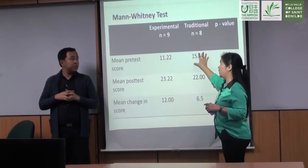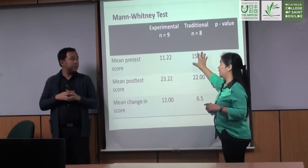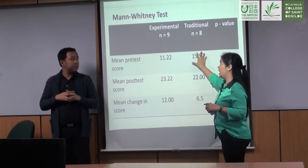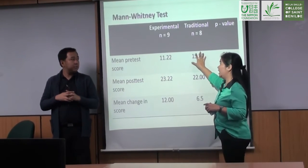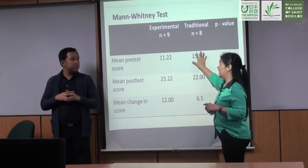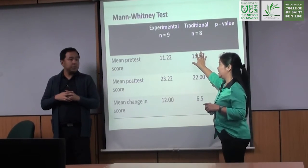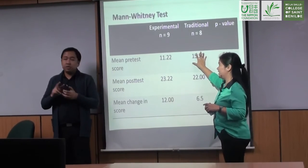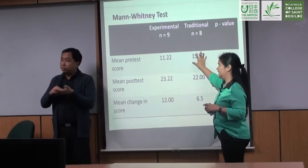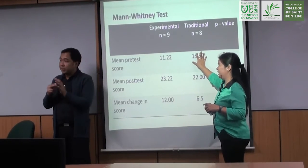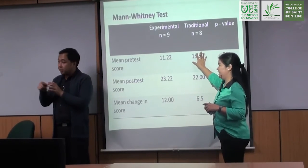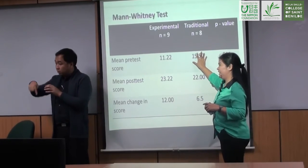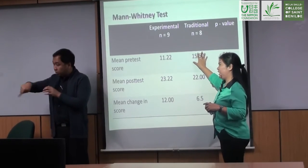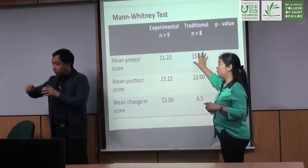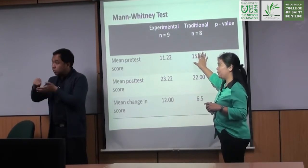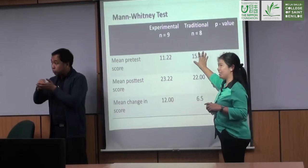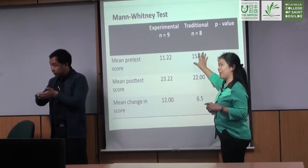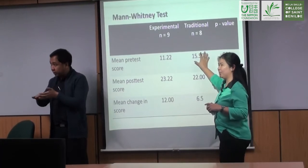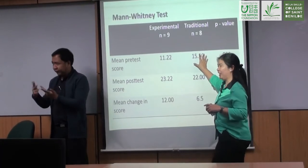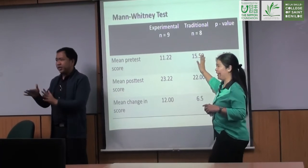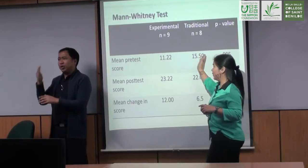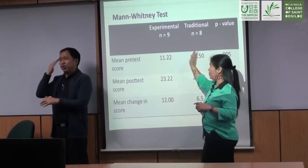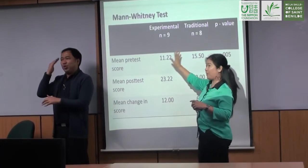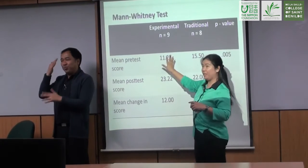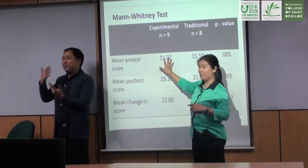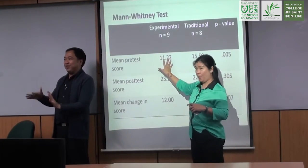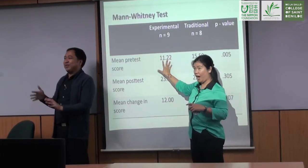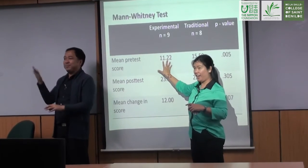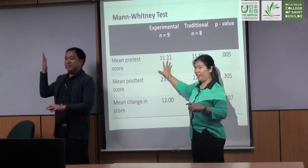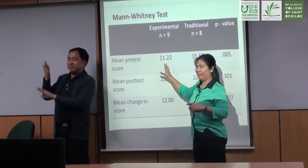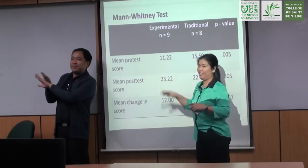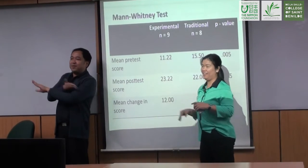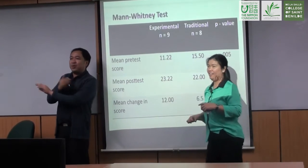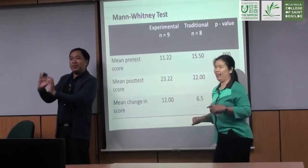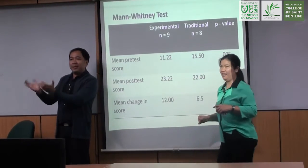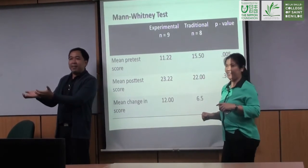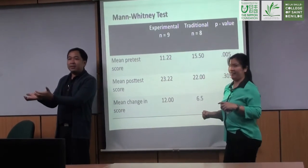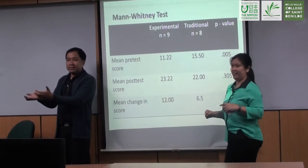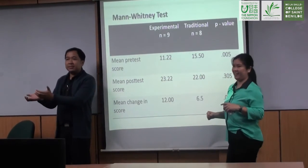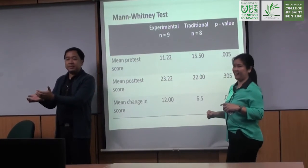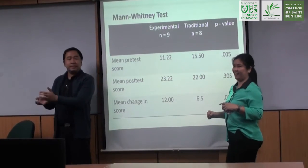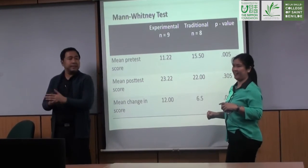a prior knowledge, they know na something, compare with this one.